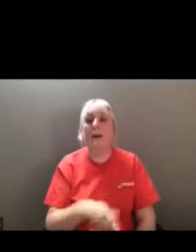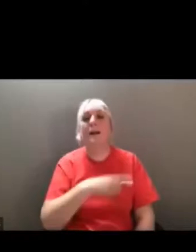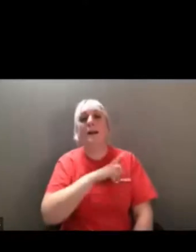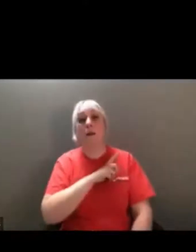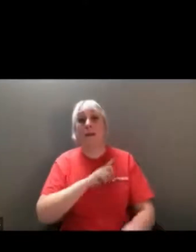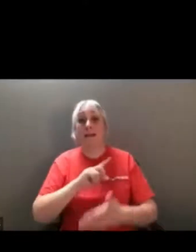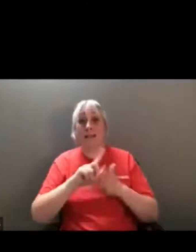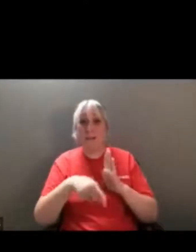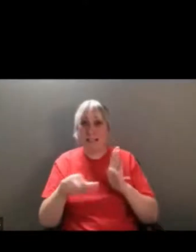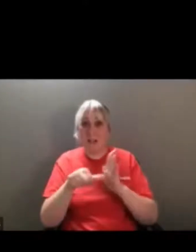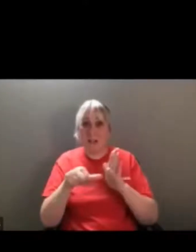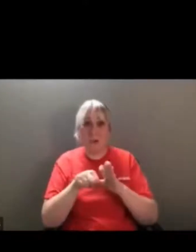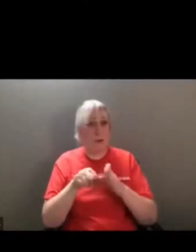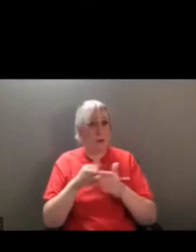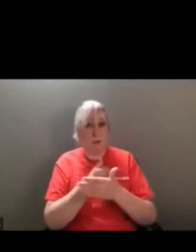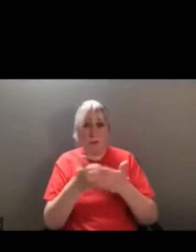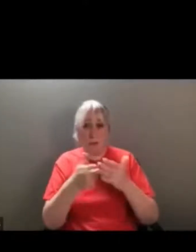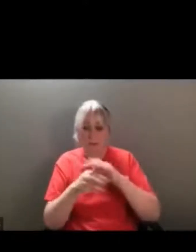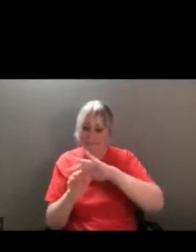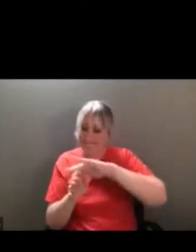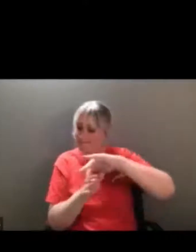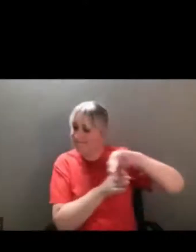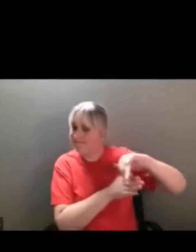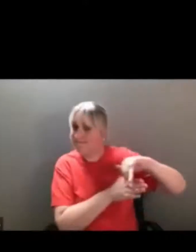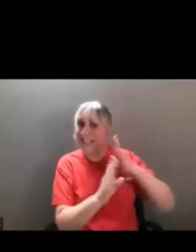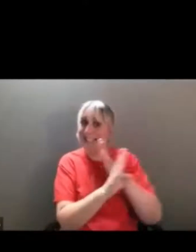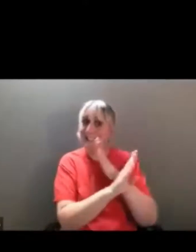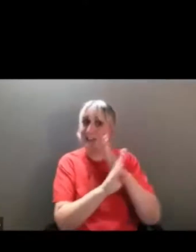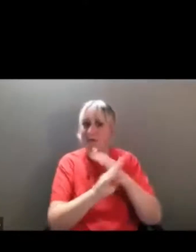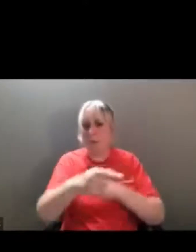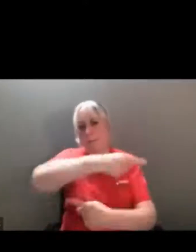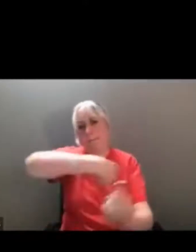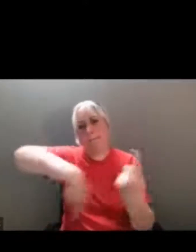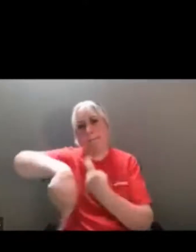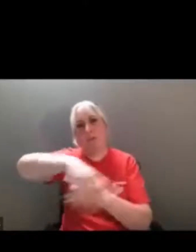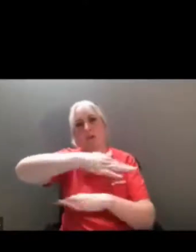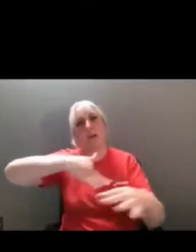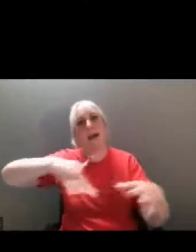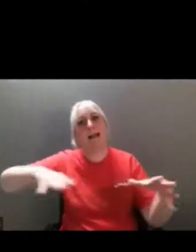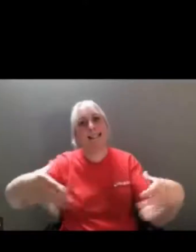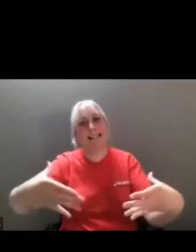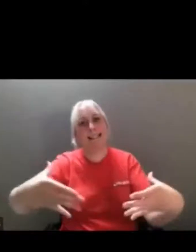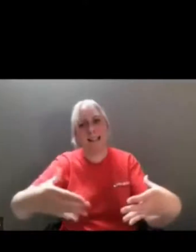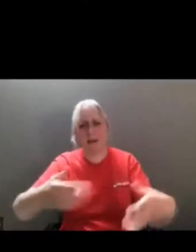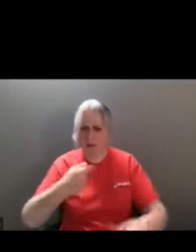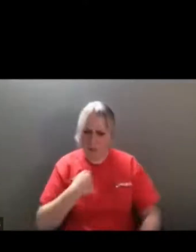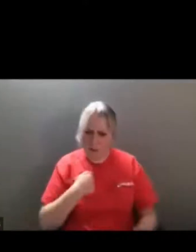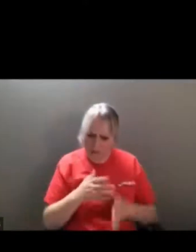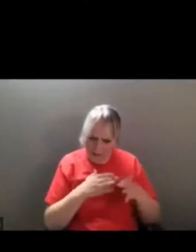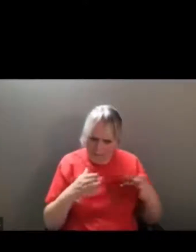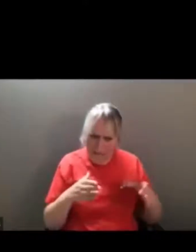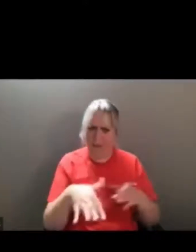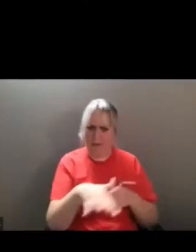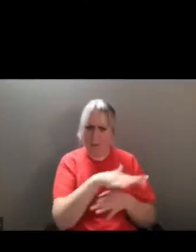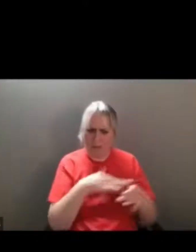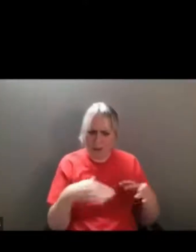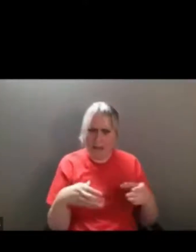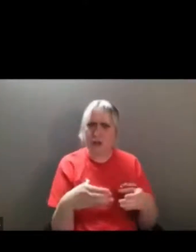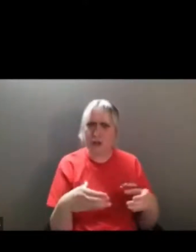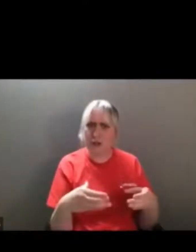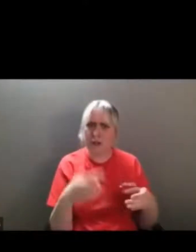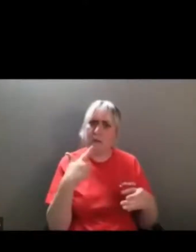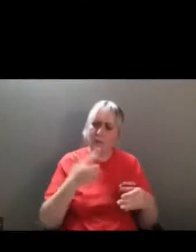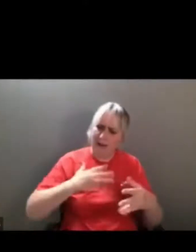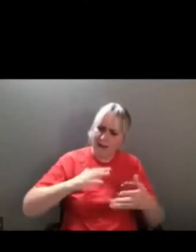marginalised within wider society. Yet we are a substantial proportion of the population and we have friends, family and